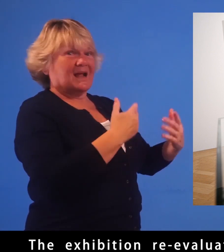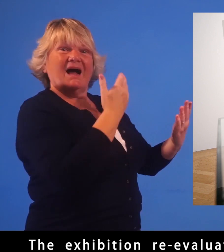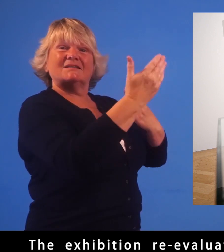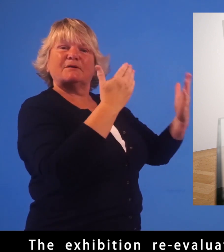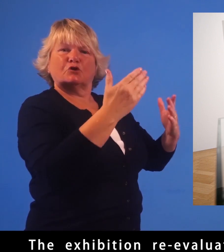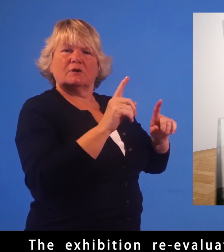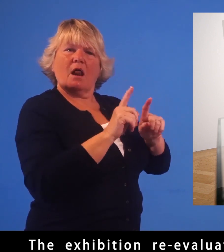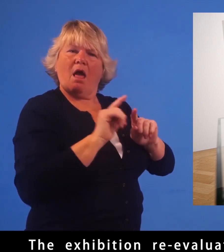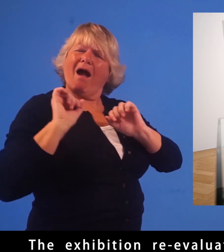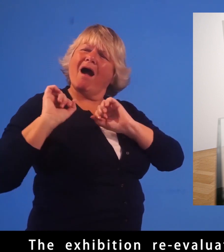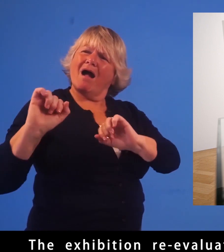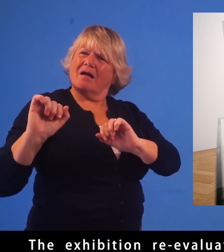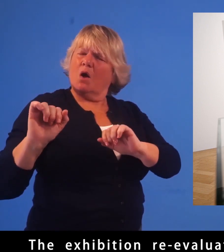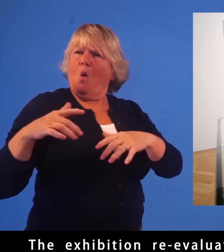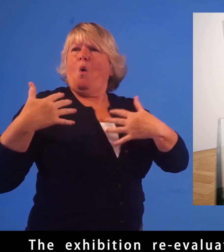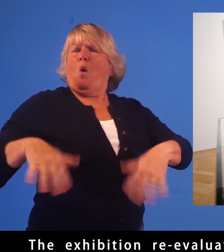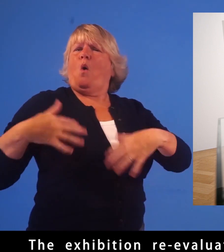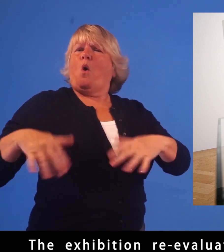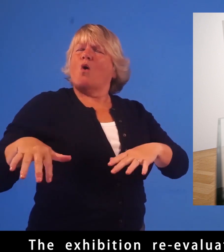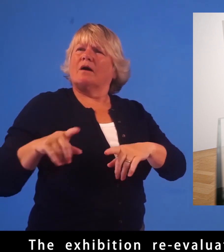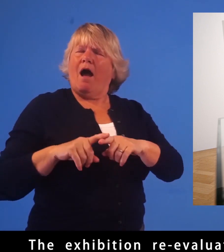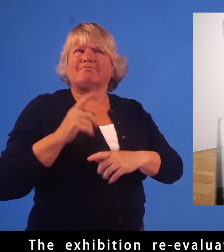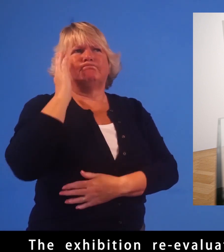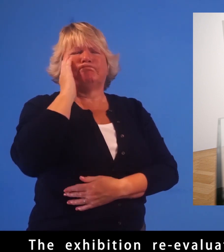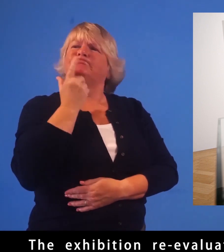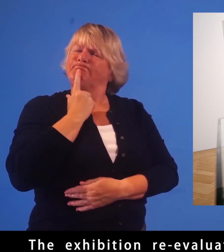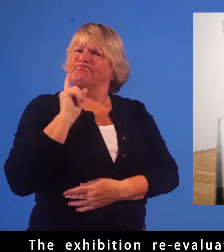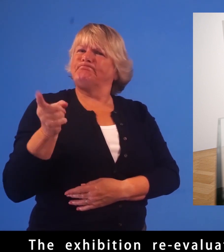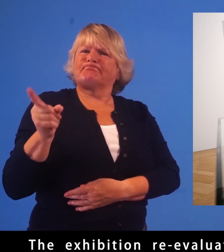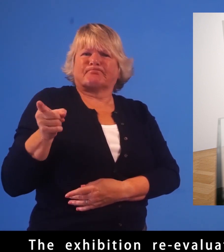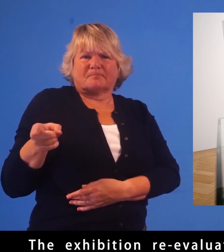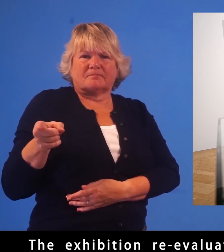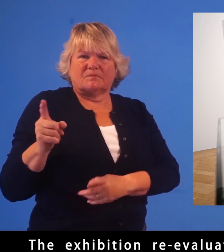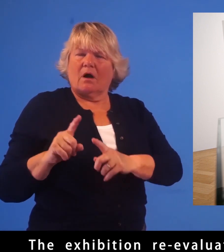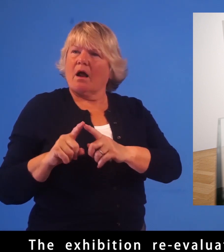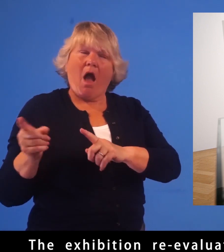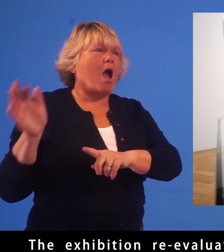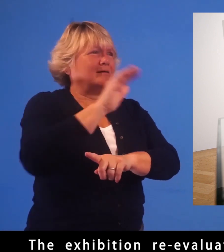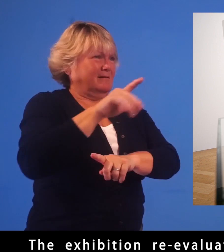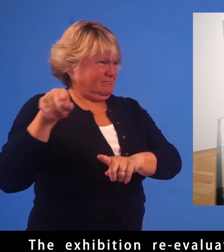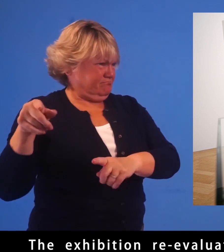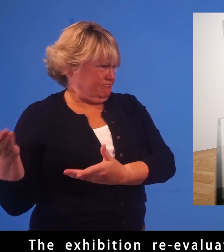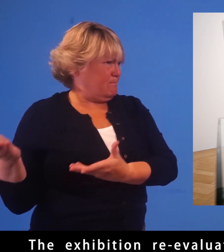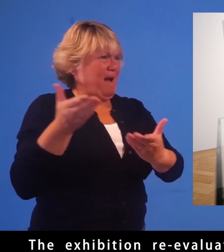The exhibition re-evaluates Thompson's significance, bringing him back to wider public attention.